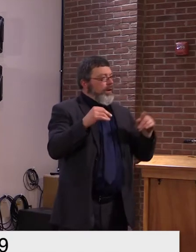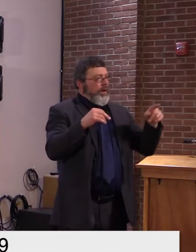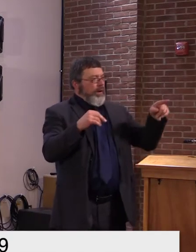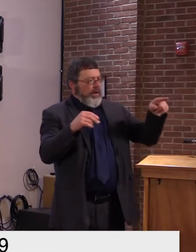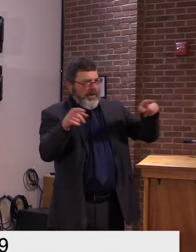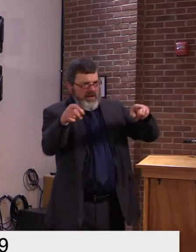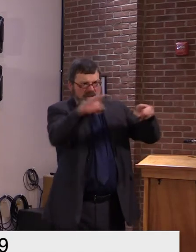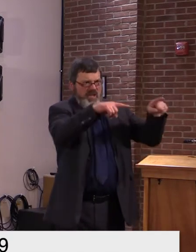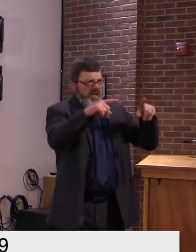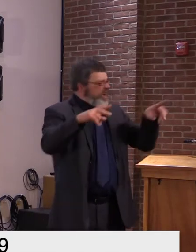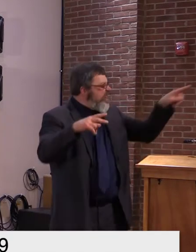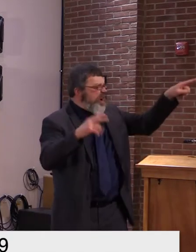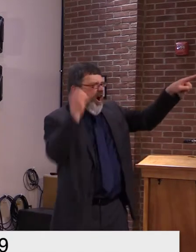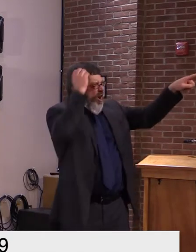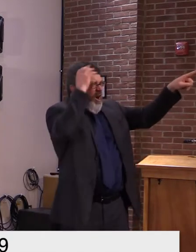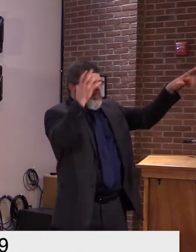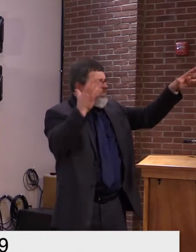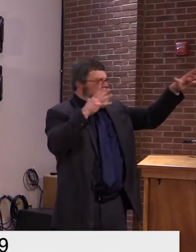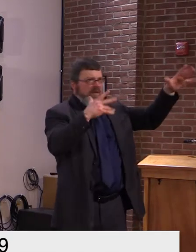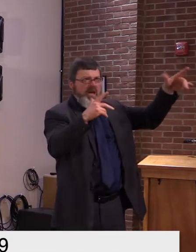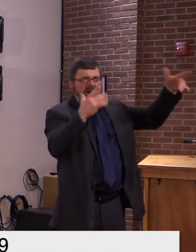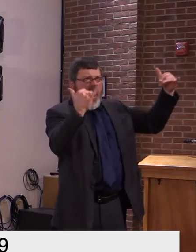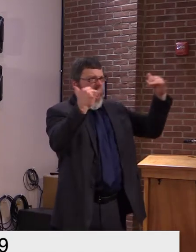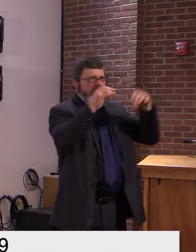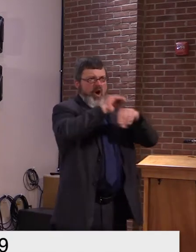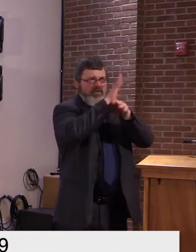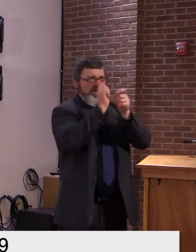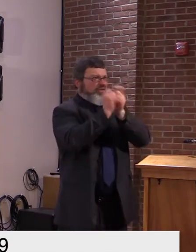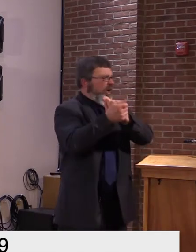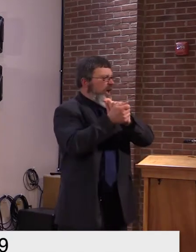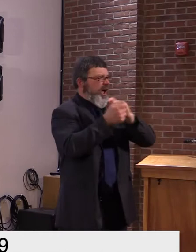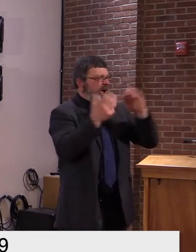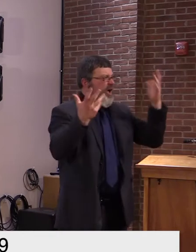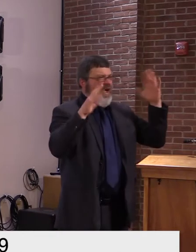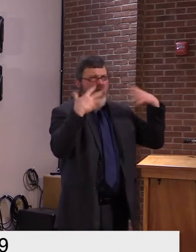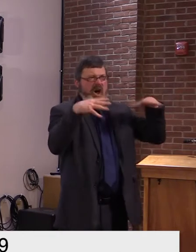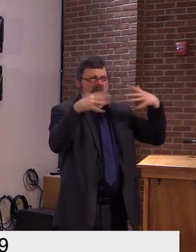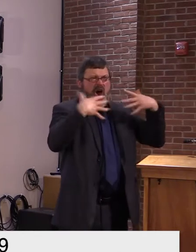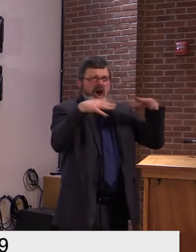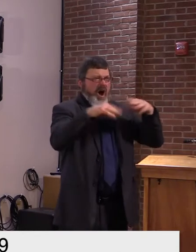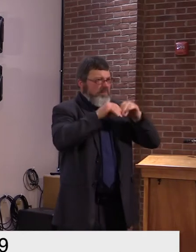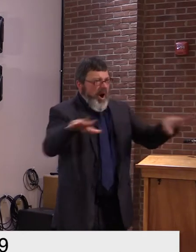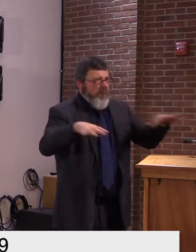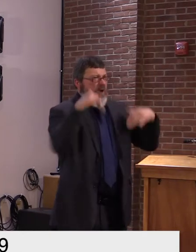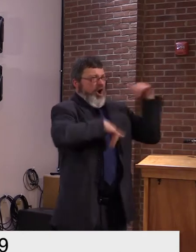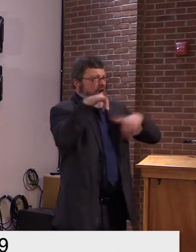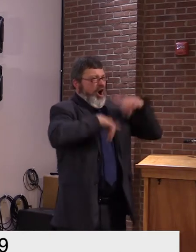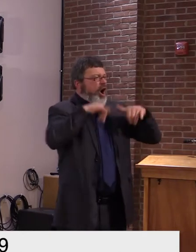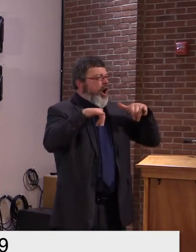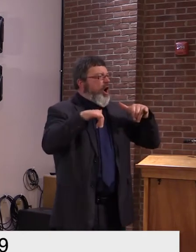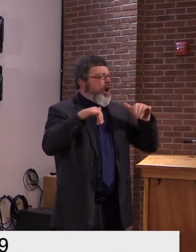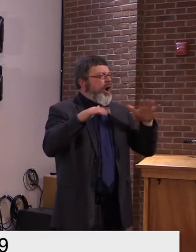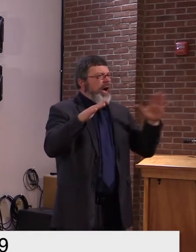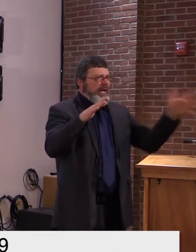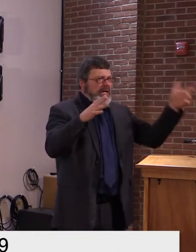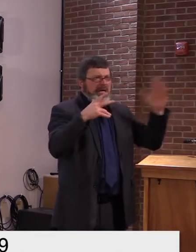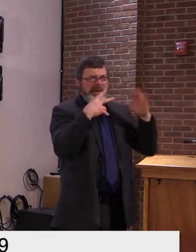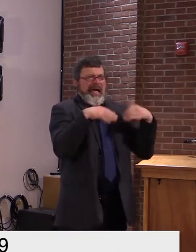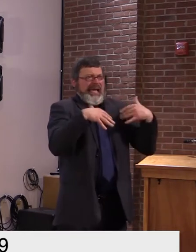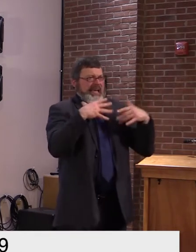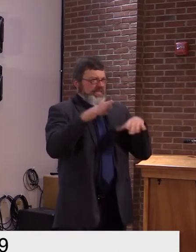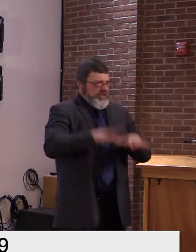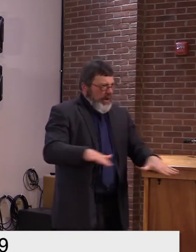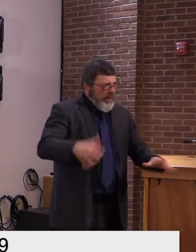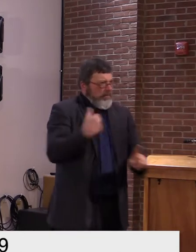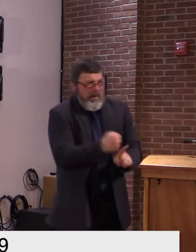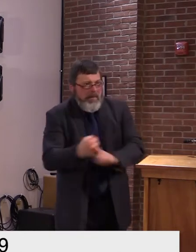than previous strains and probably more infectious in children. It does not seem to cause